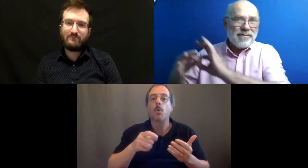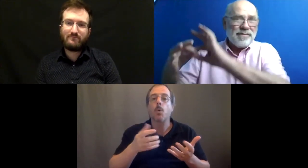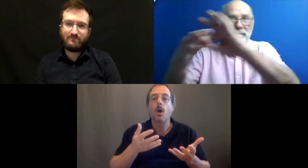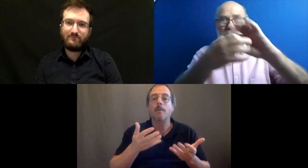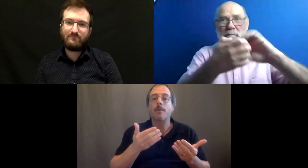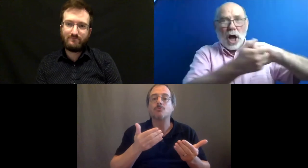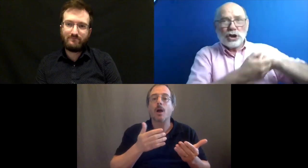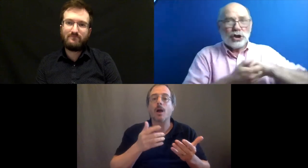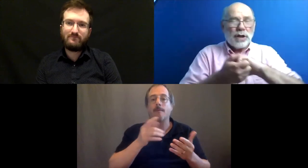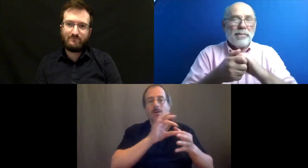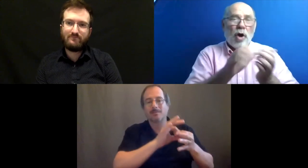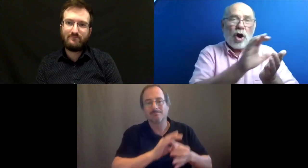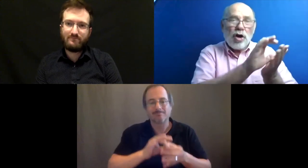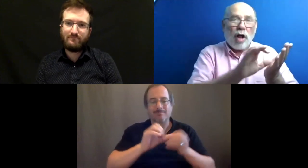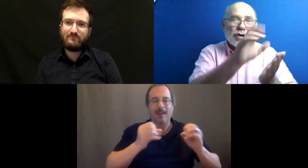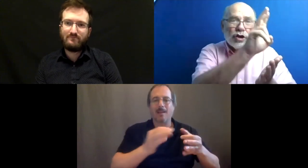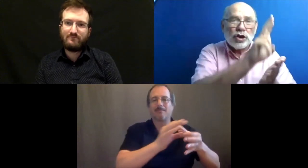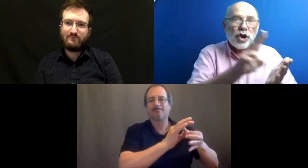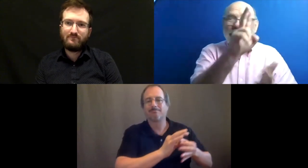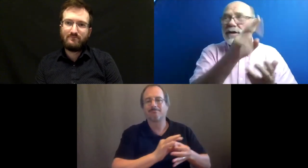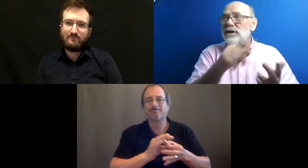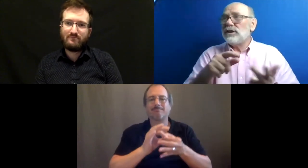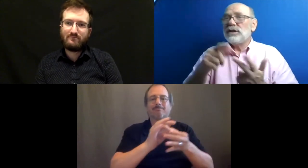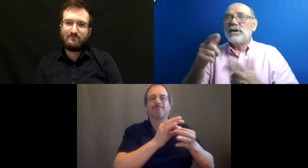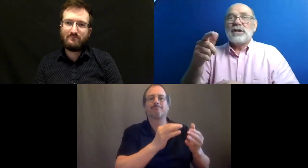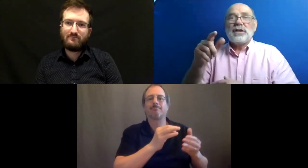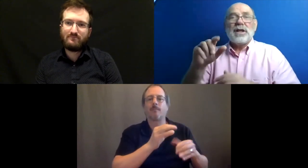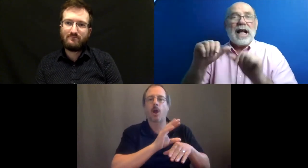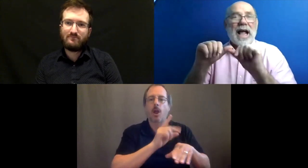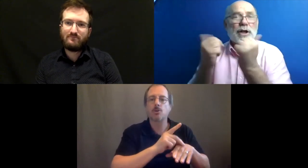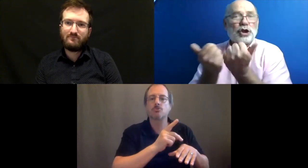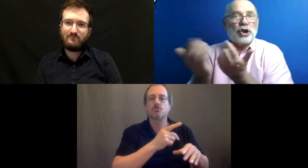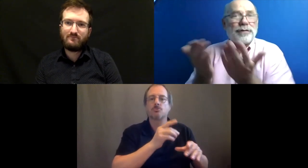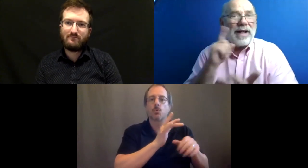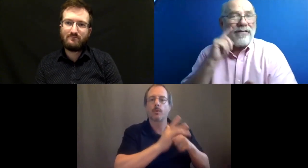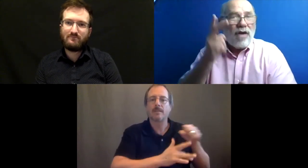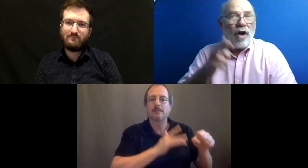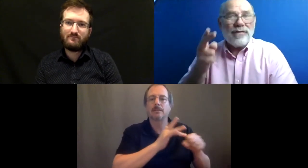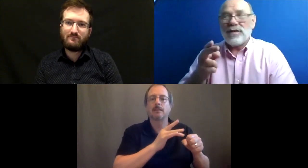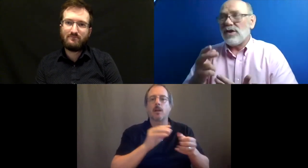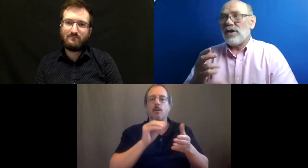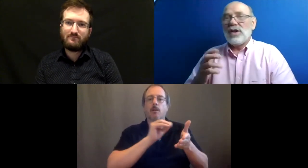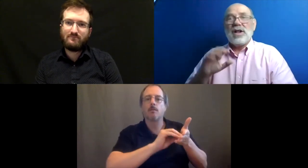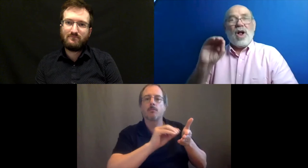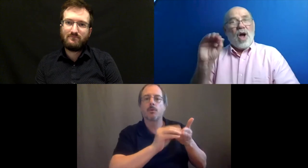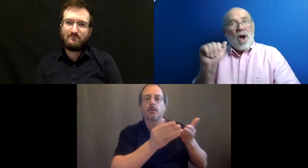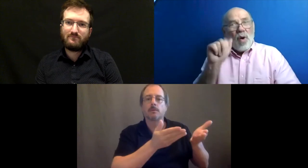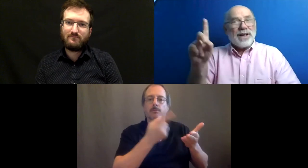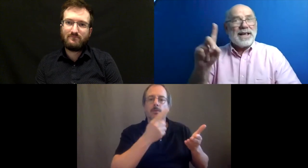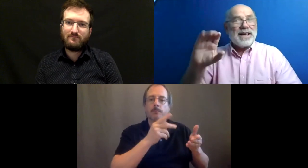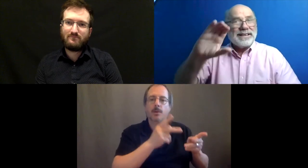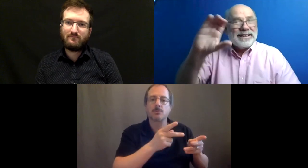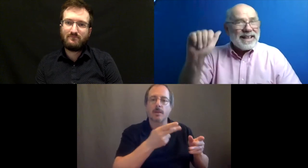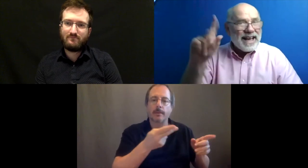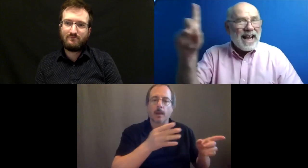true. There needs to be a consortium of colleges and universities and service